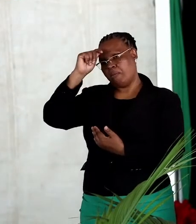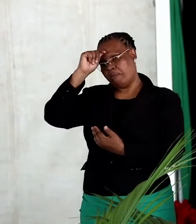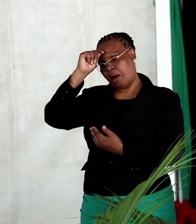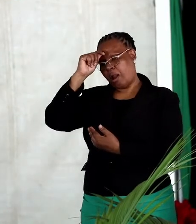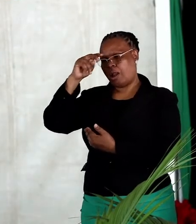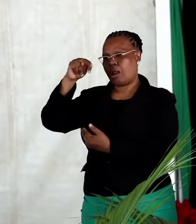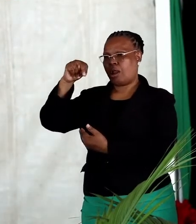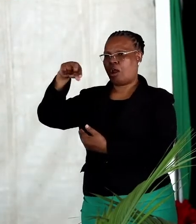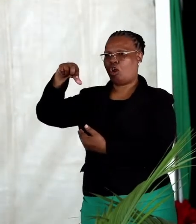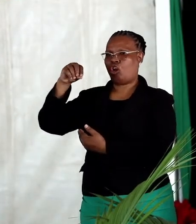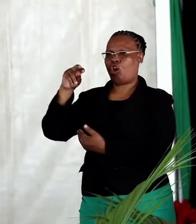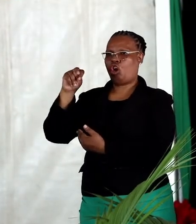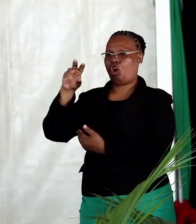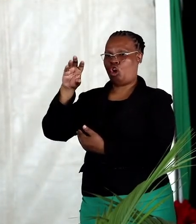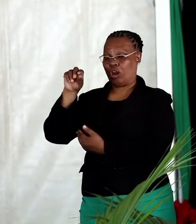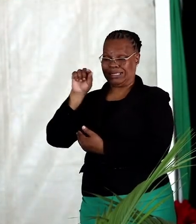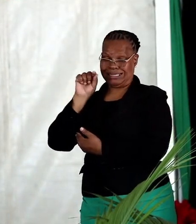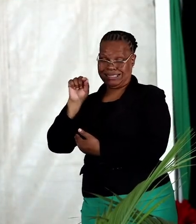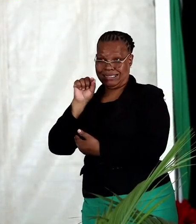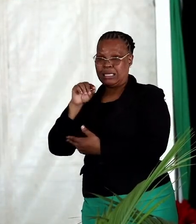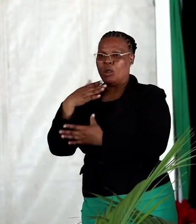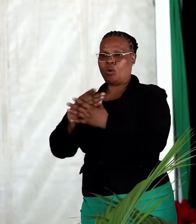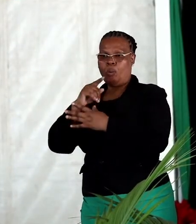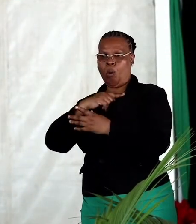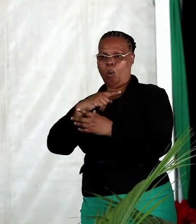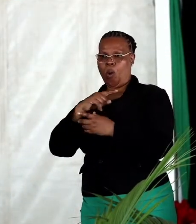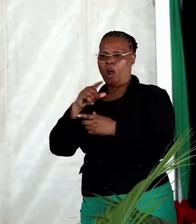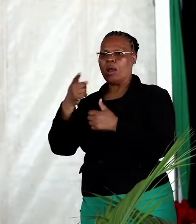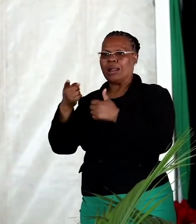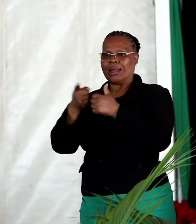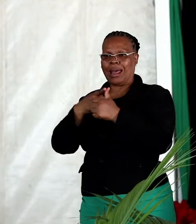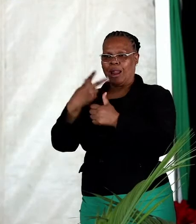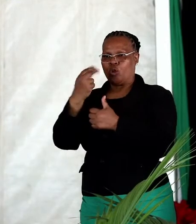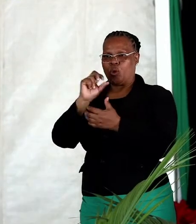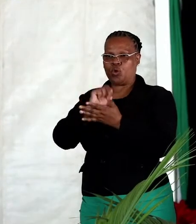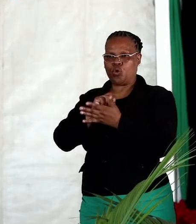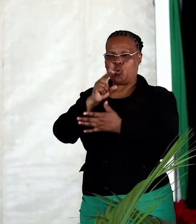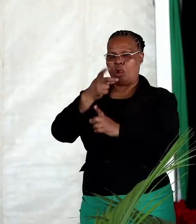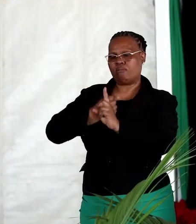families. Owibambileyo effort from 2012